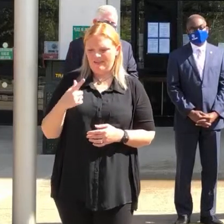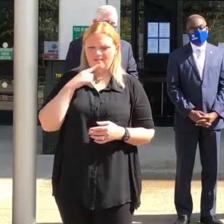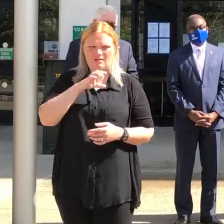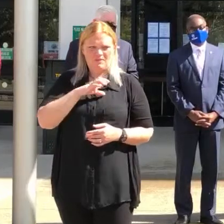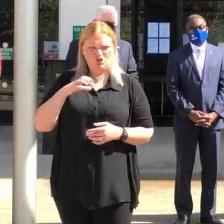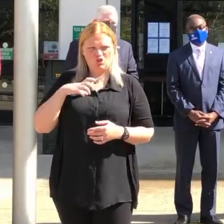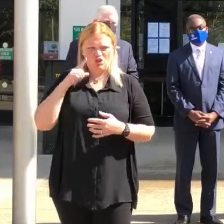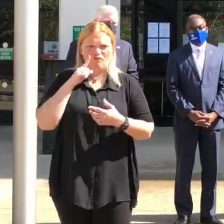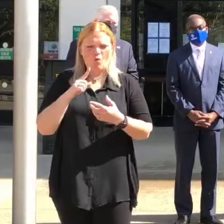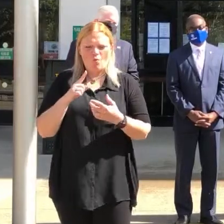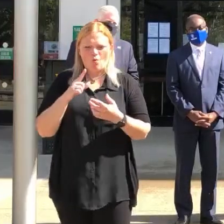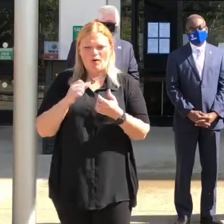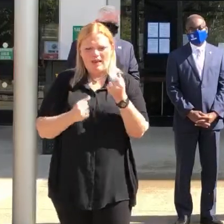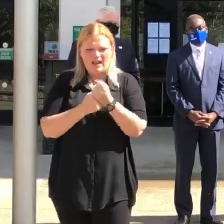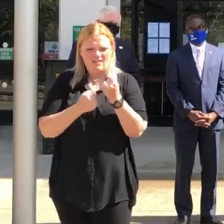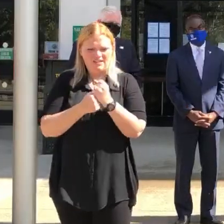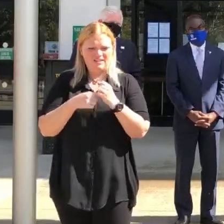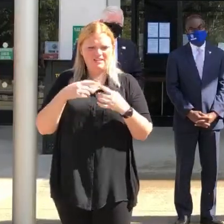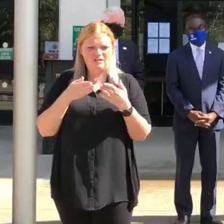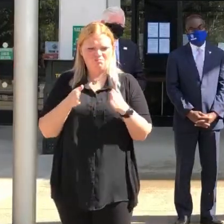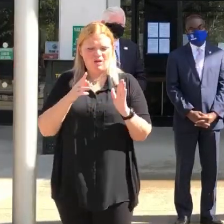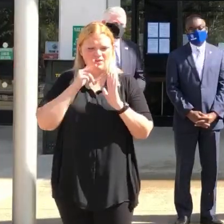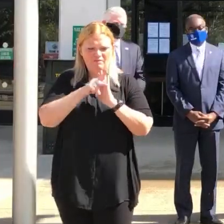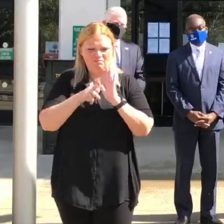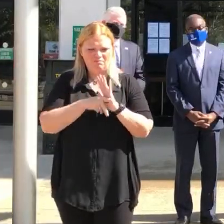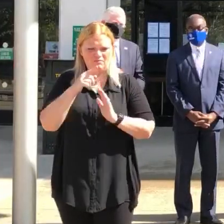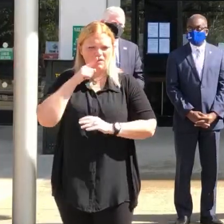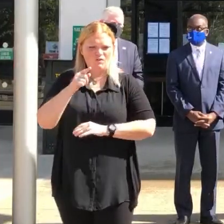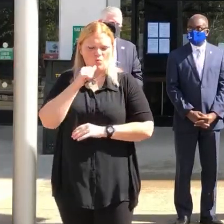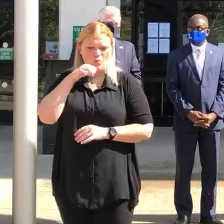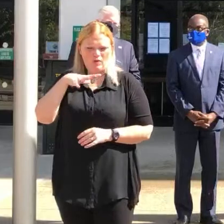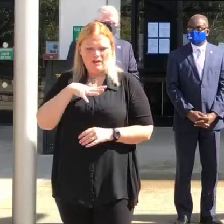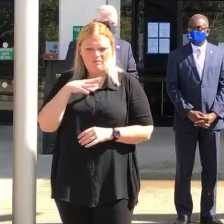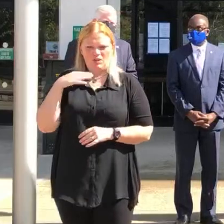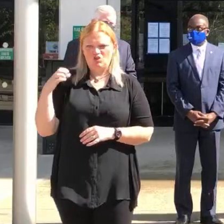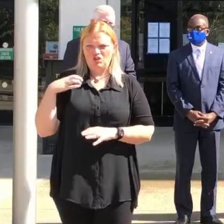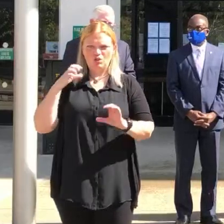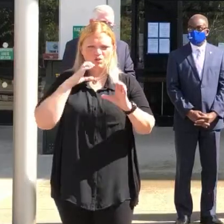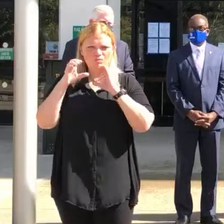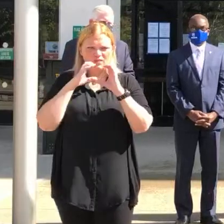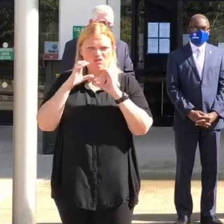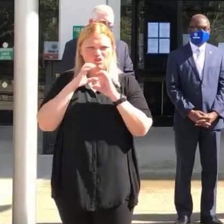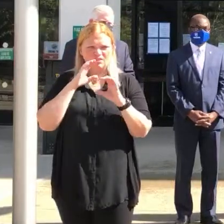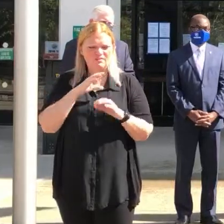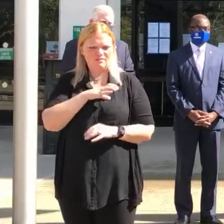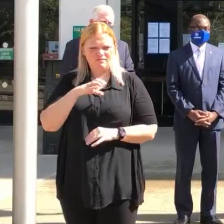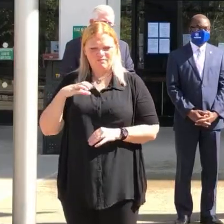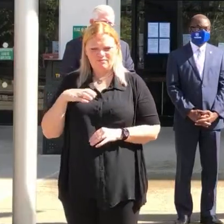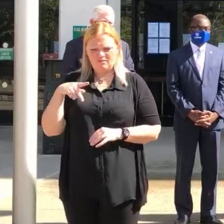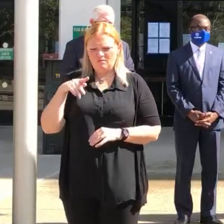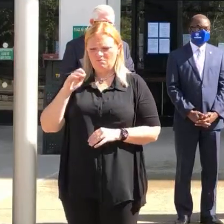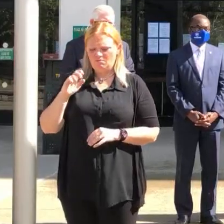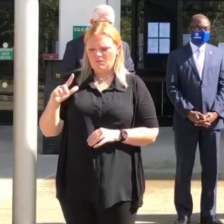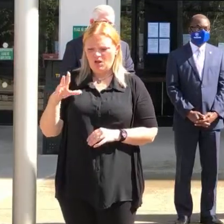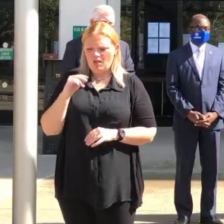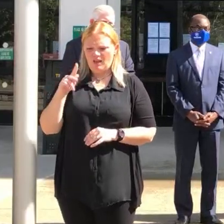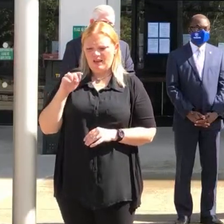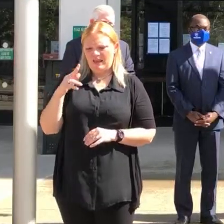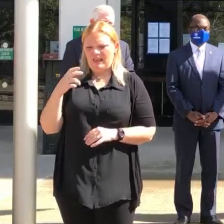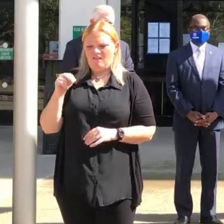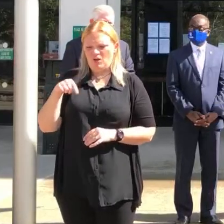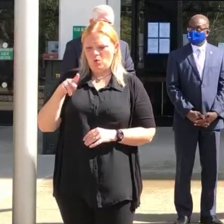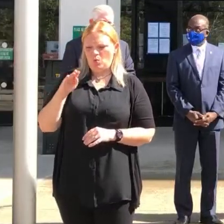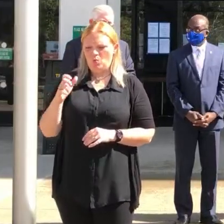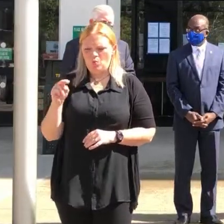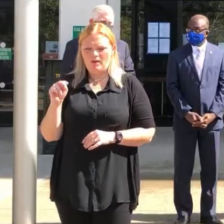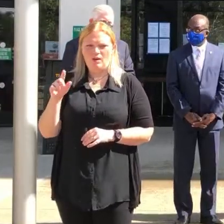Commissioner of Advocacy and Public Policy for Women. She chairs our Communication Subcommittee, Paul DiOrlando, and Kevin Quinn,